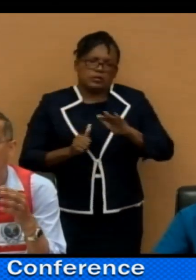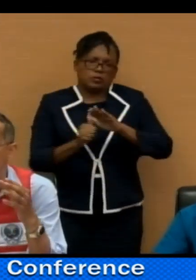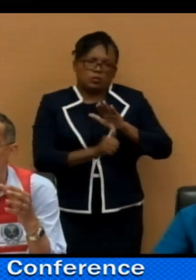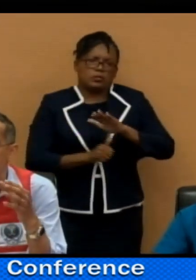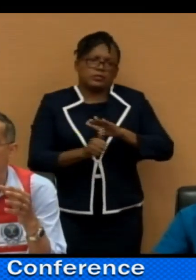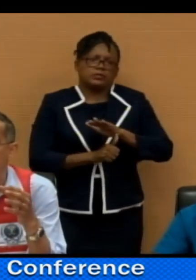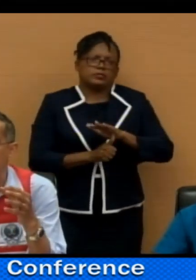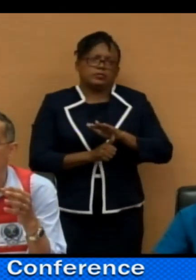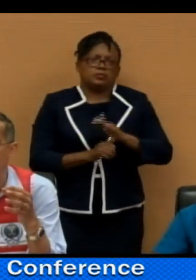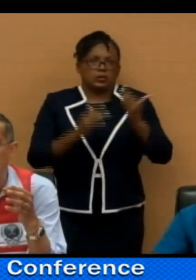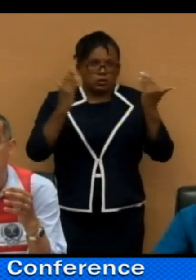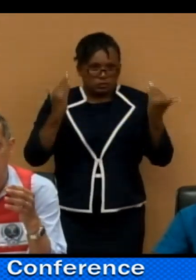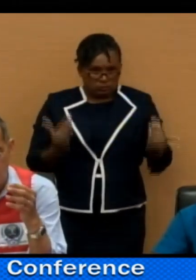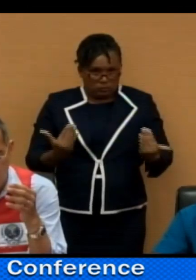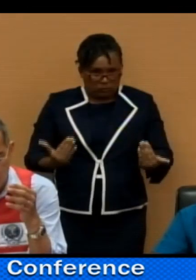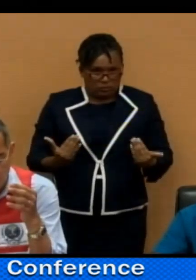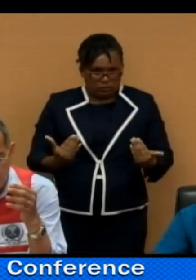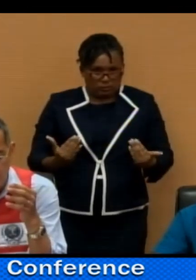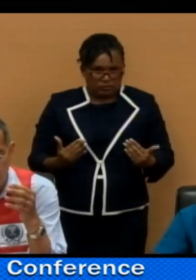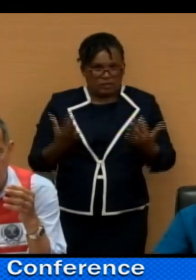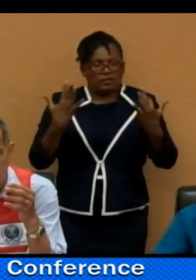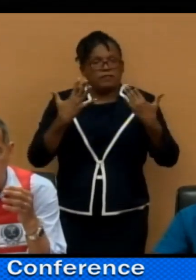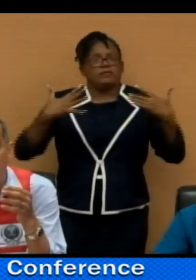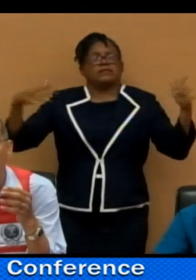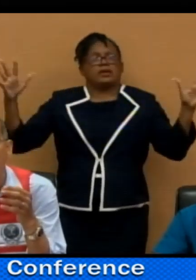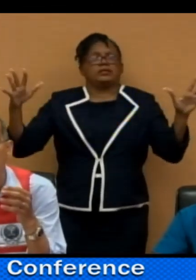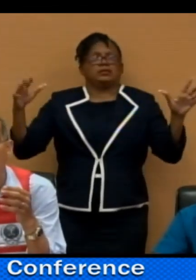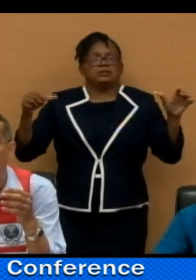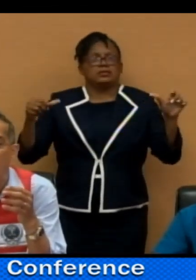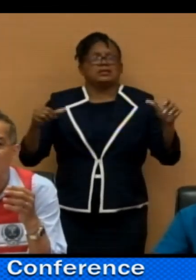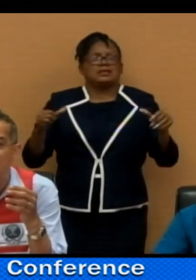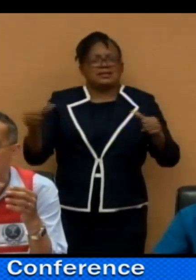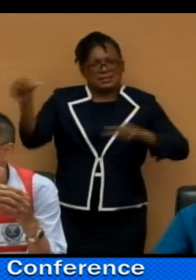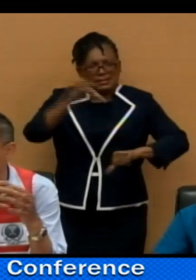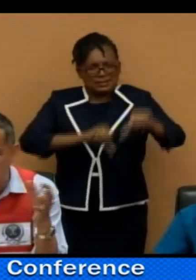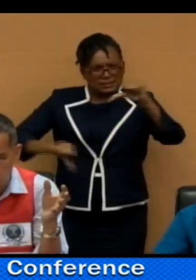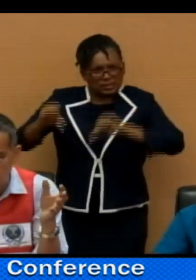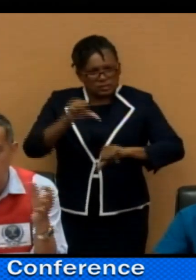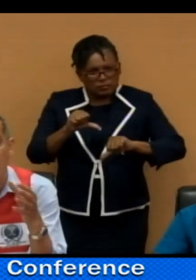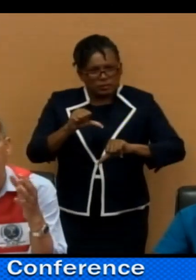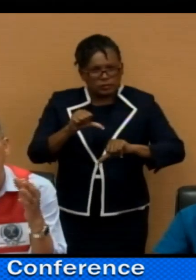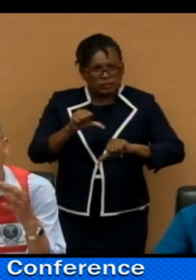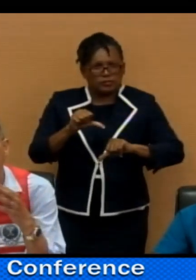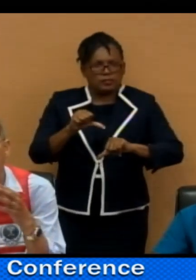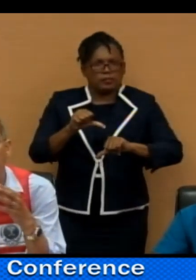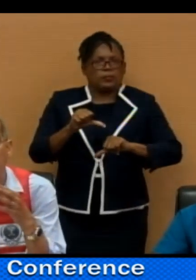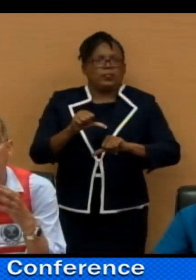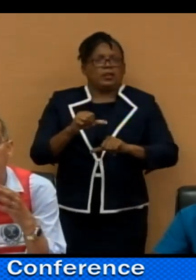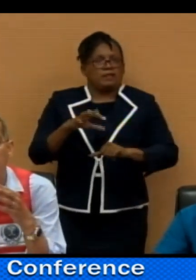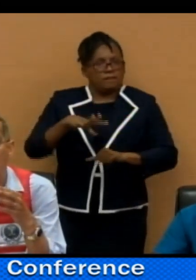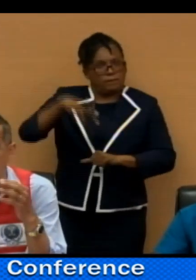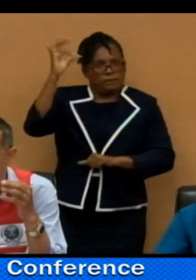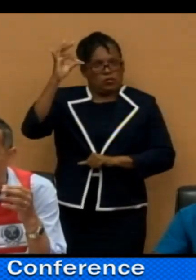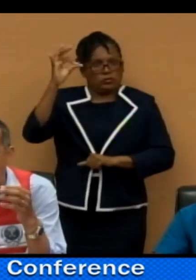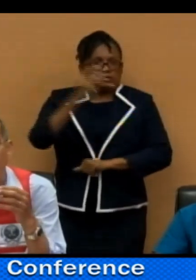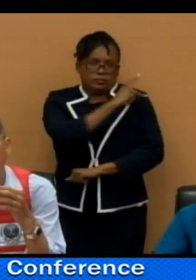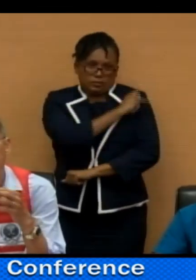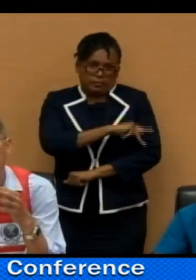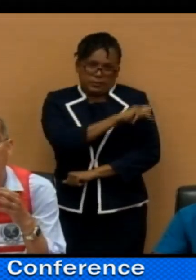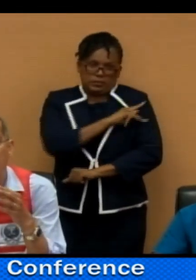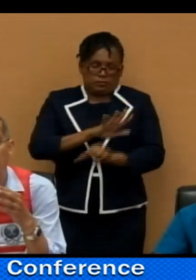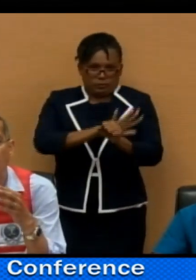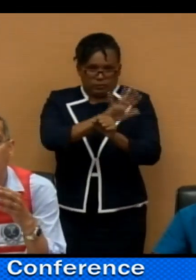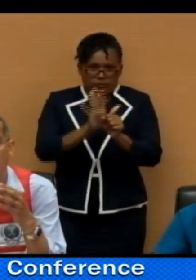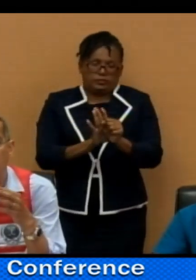have officially the first scientifically proven case, although I've been saying it's there but we haven't found it. We now have the